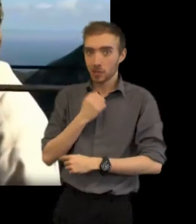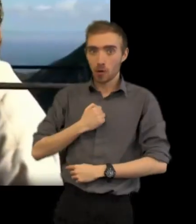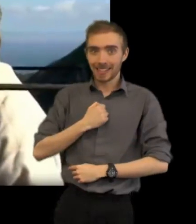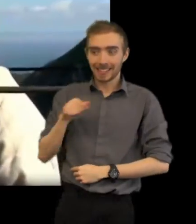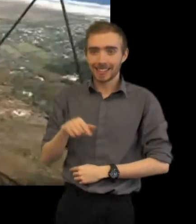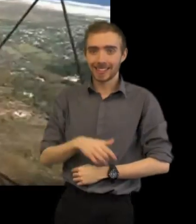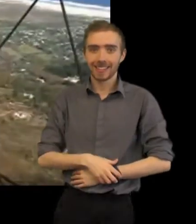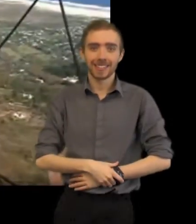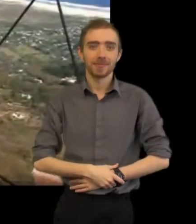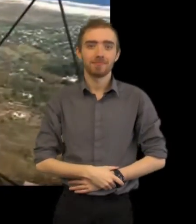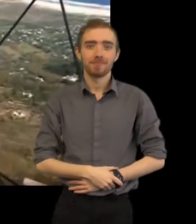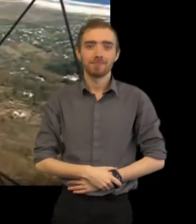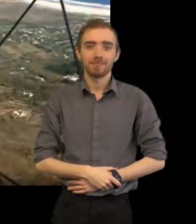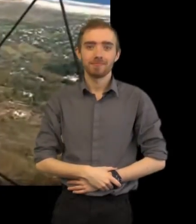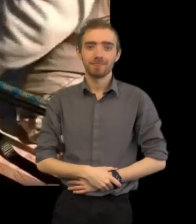Sorry about that.